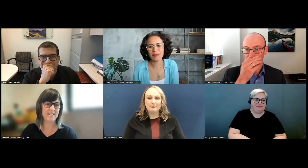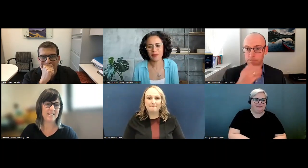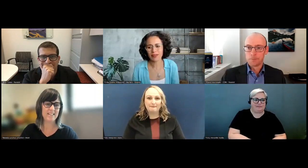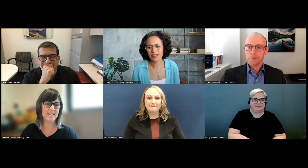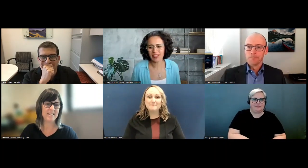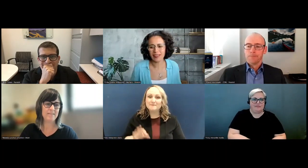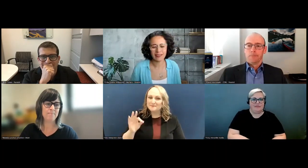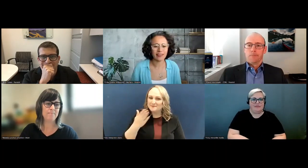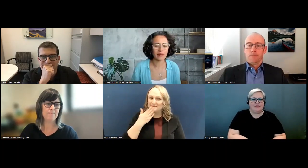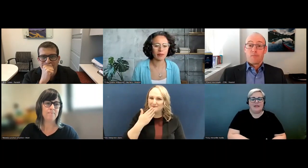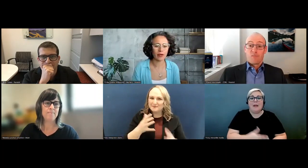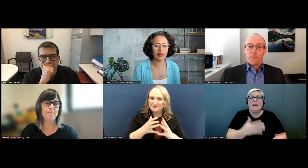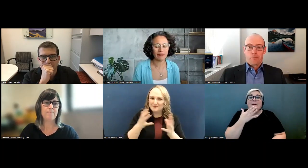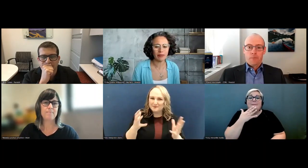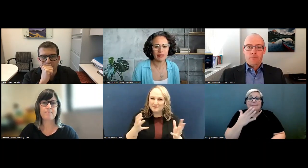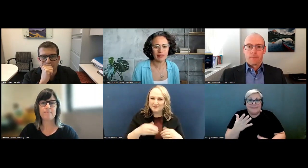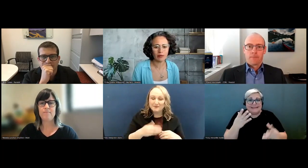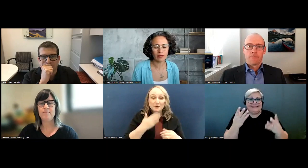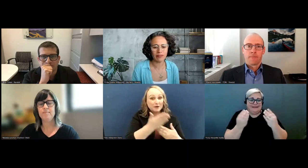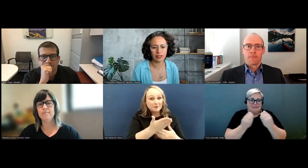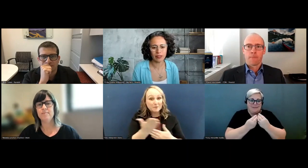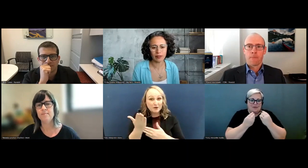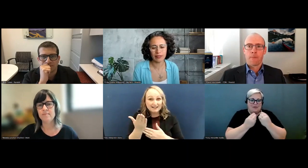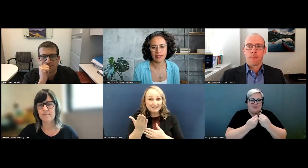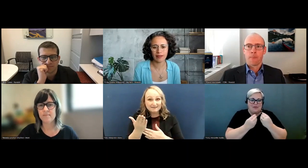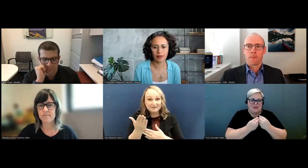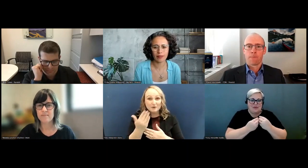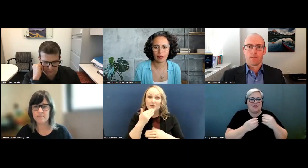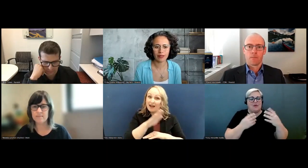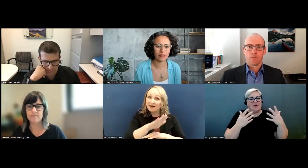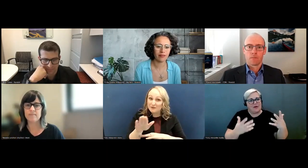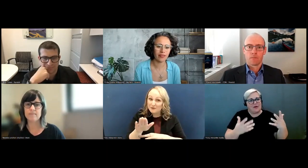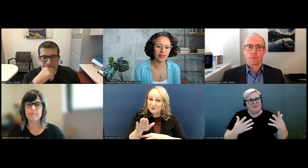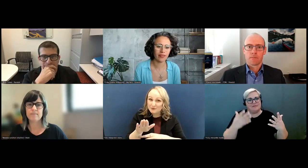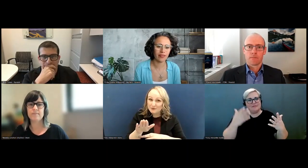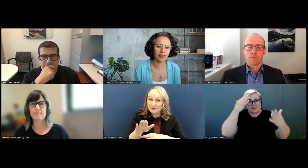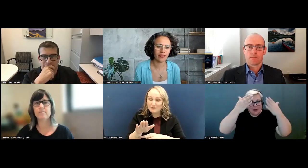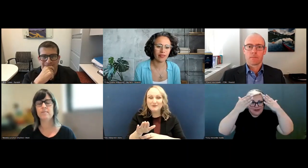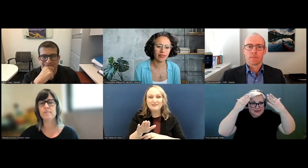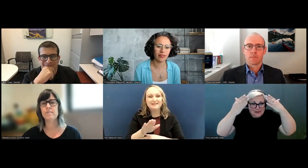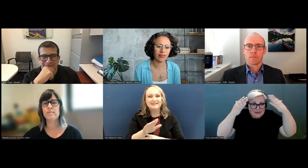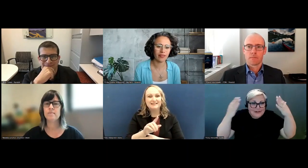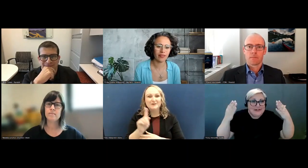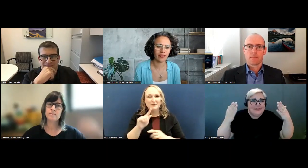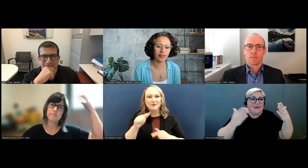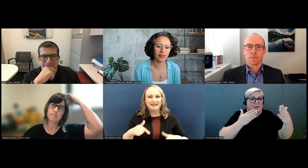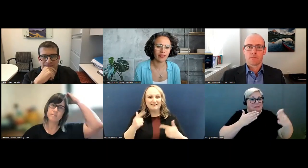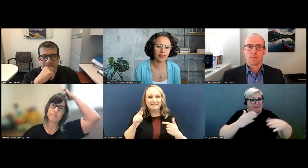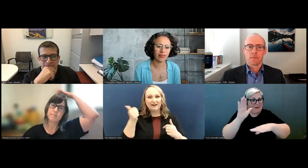Thank you so much, and good morning, everyone, and good afternoon in other parts of